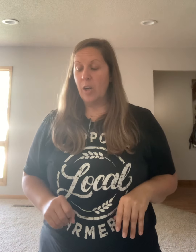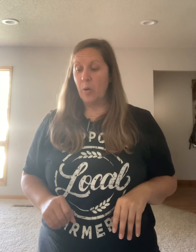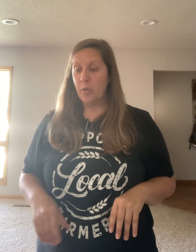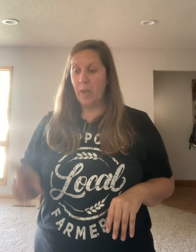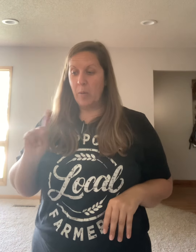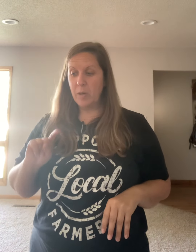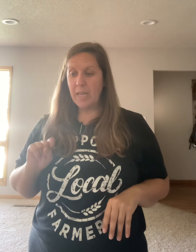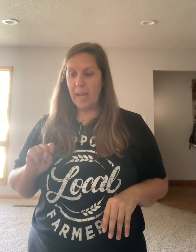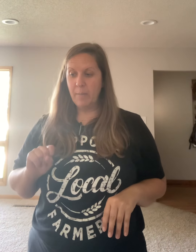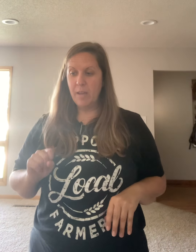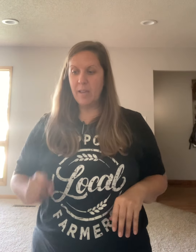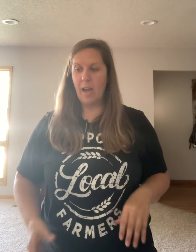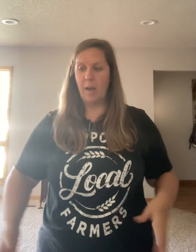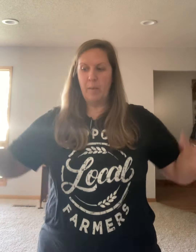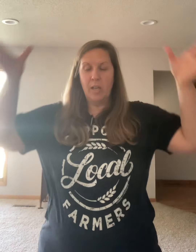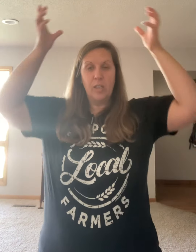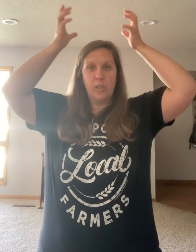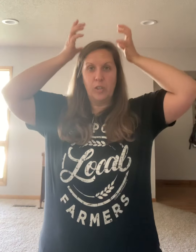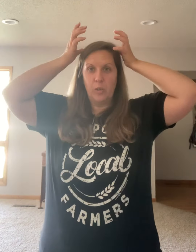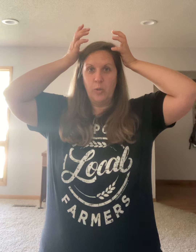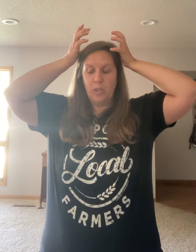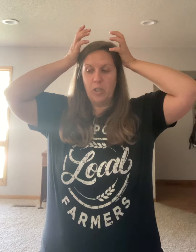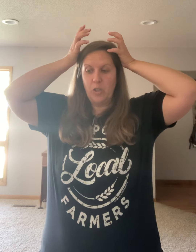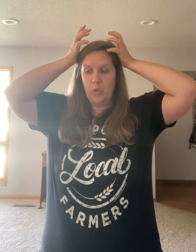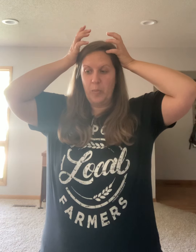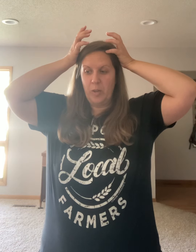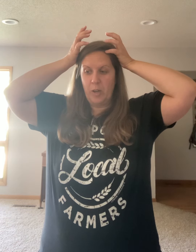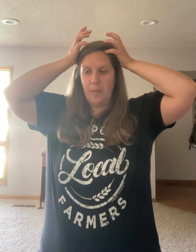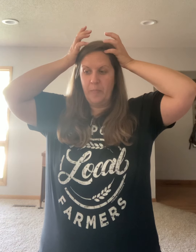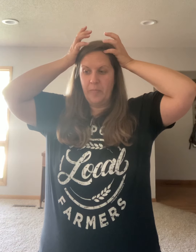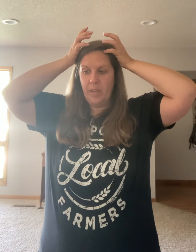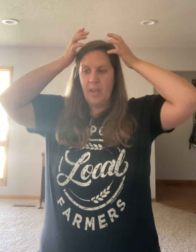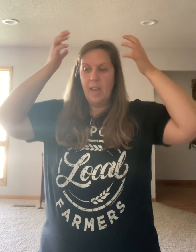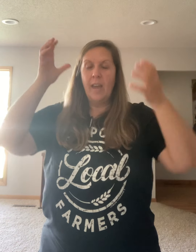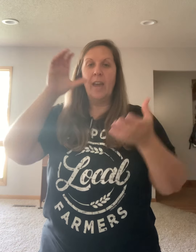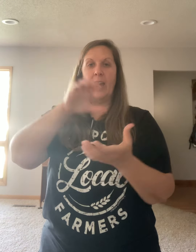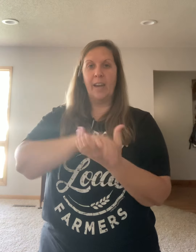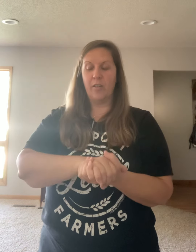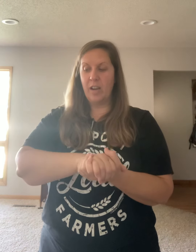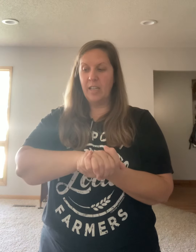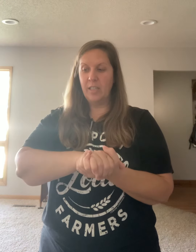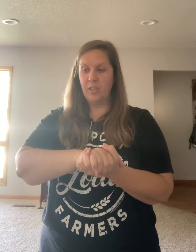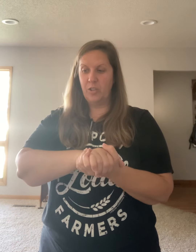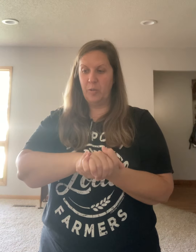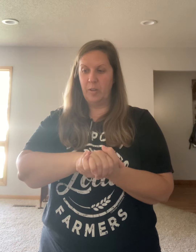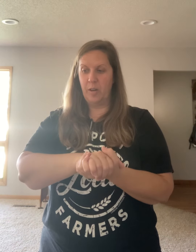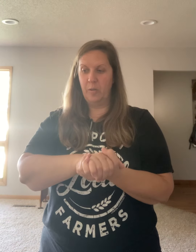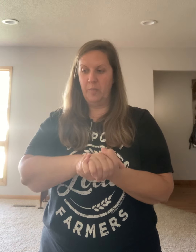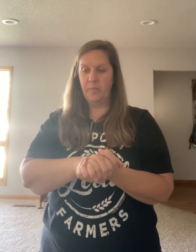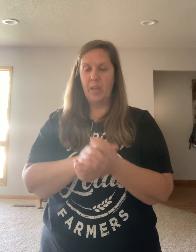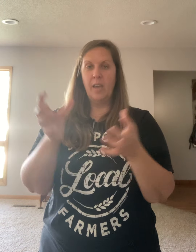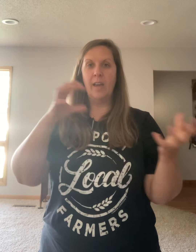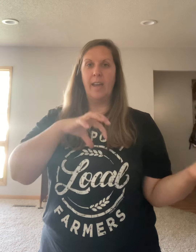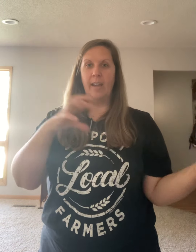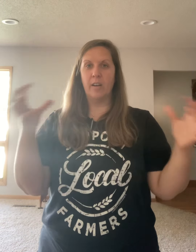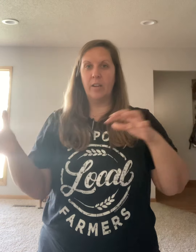through that one more time. Zeus, Jupiter, Hera, Juno,